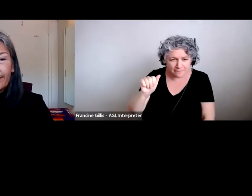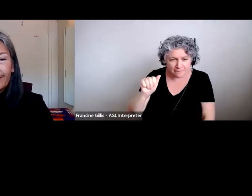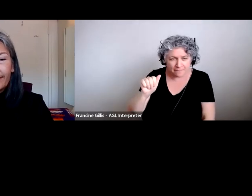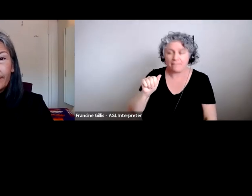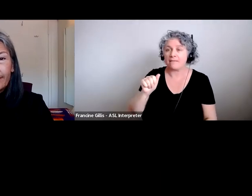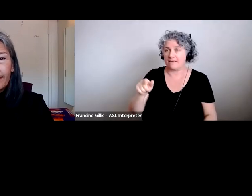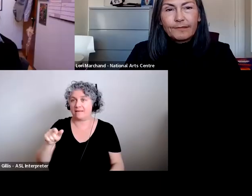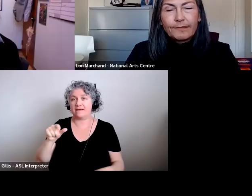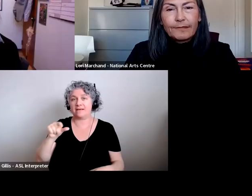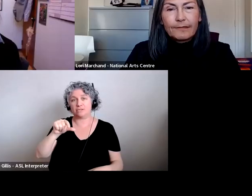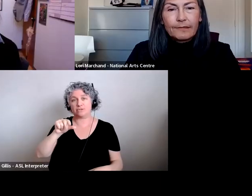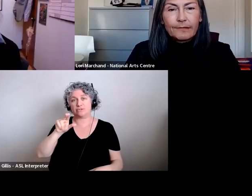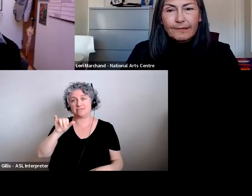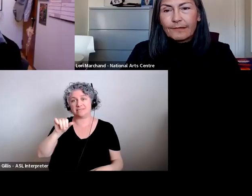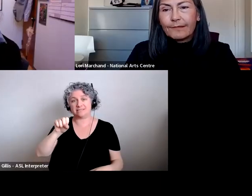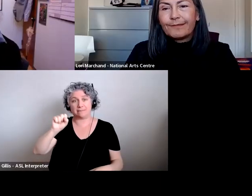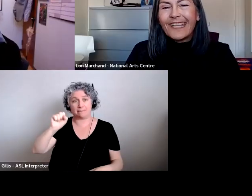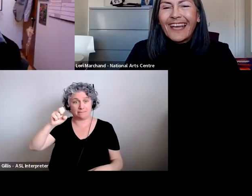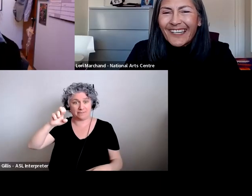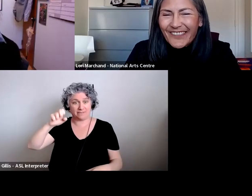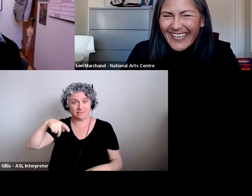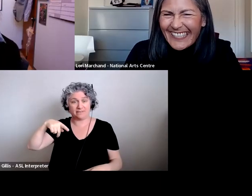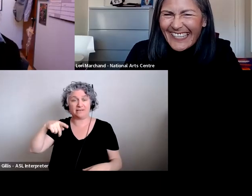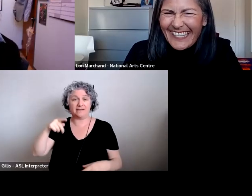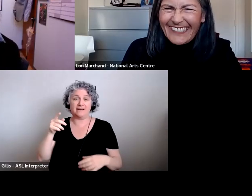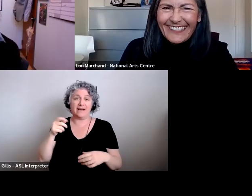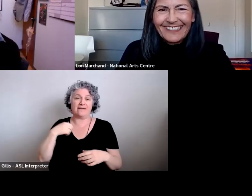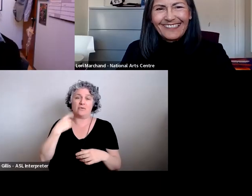I've been keen. Pay Your Age is the